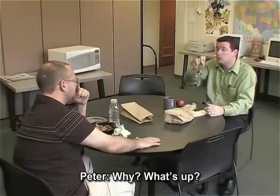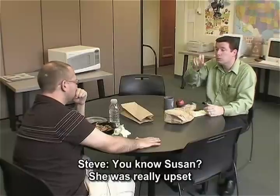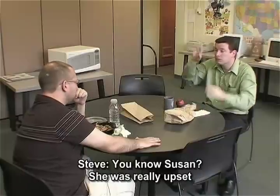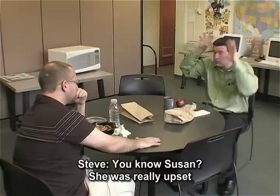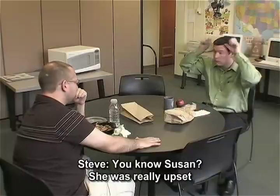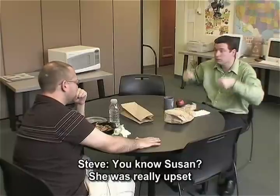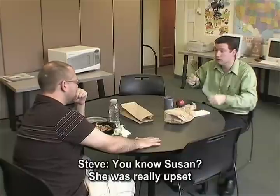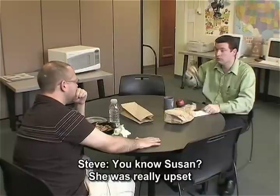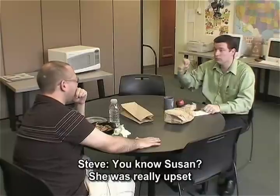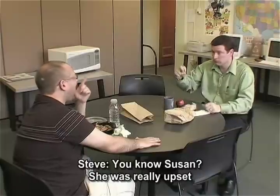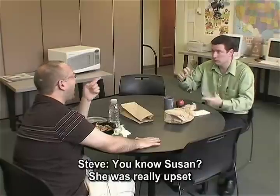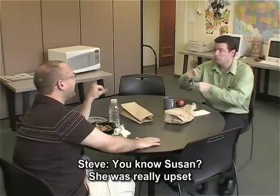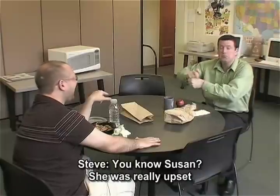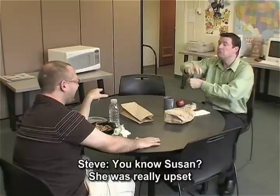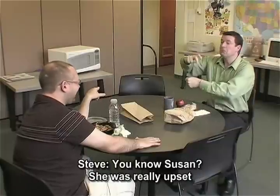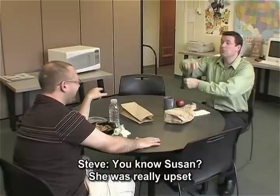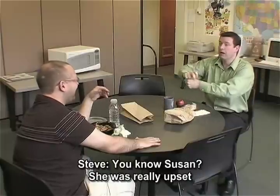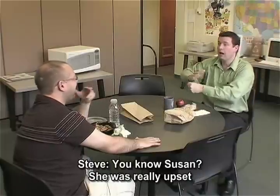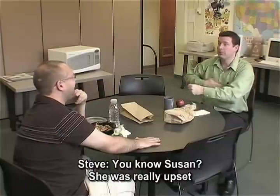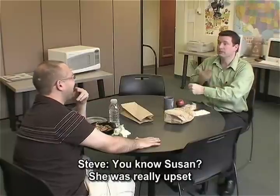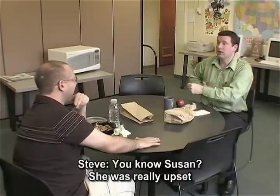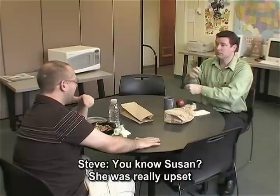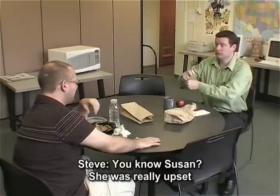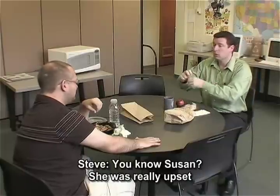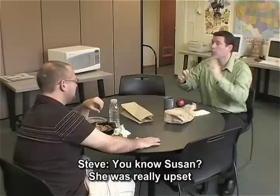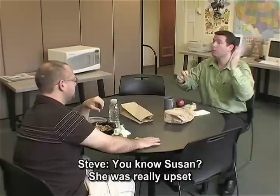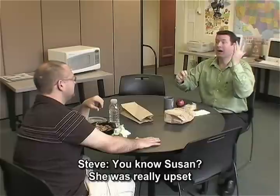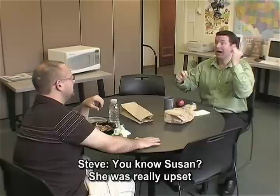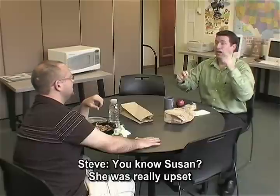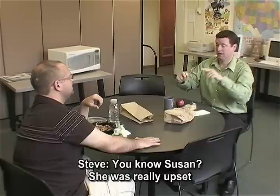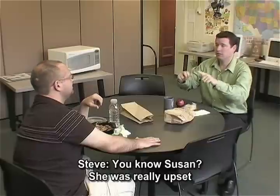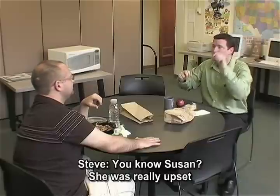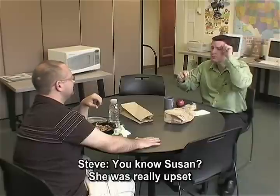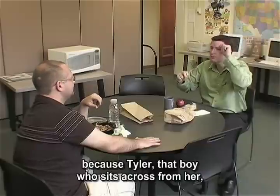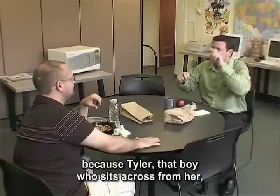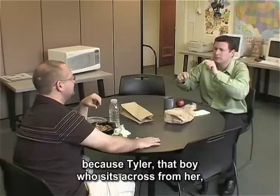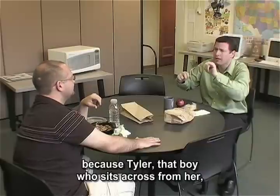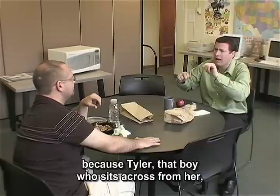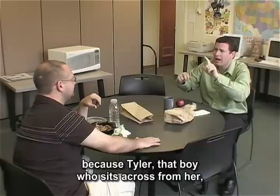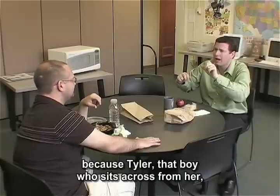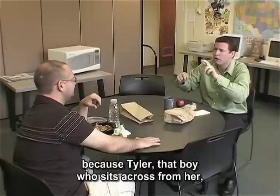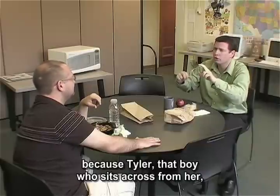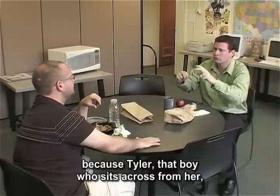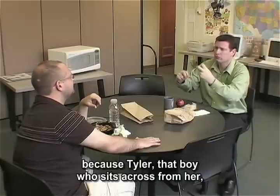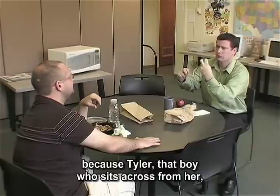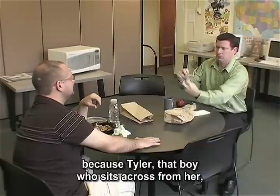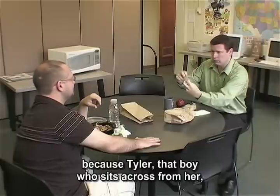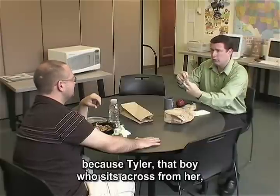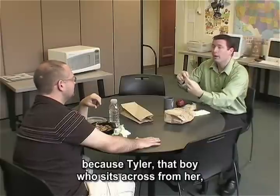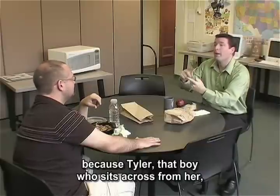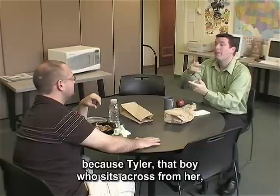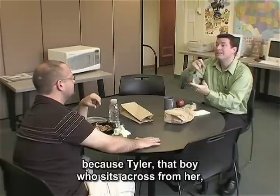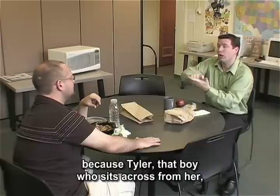You know, Susan, she was really upset because Tyler, that boy who sits across from her,